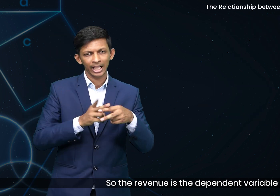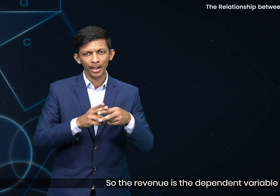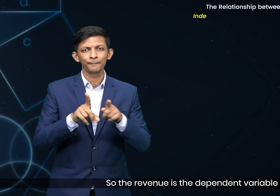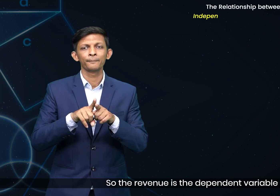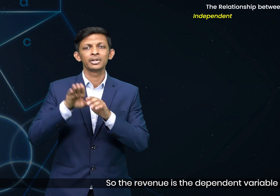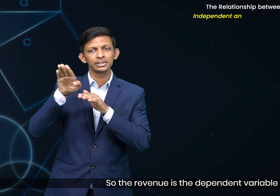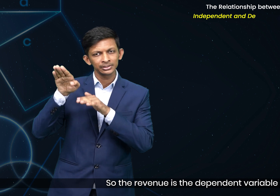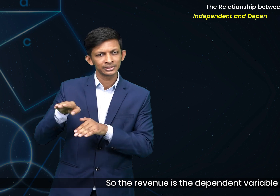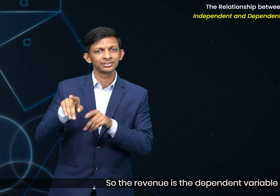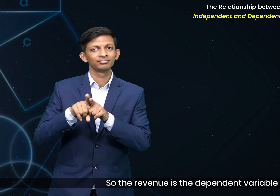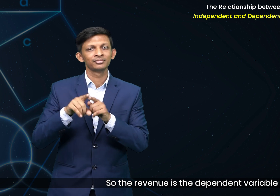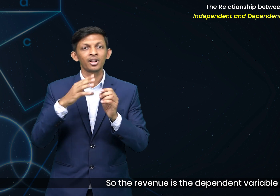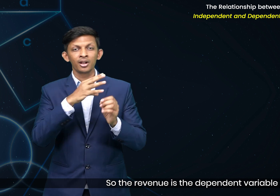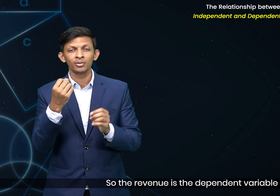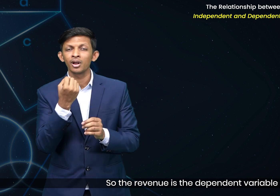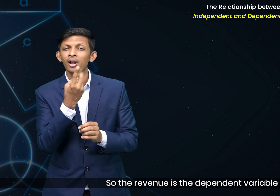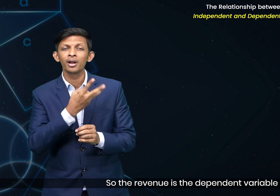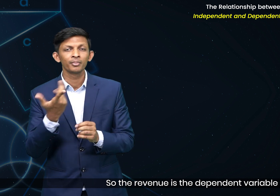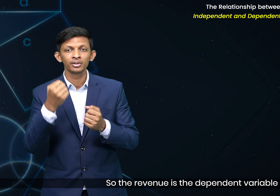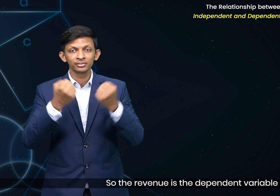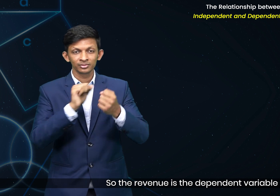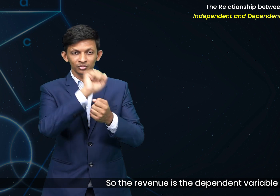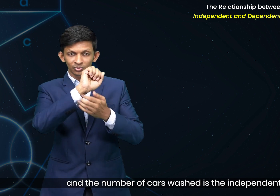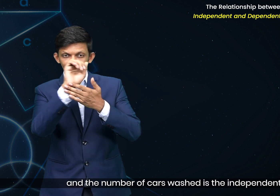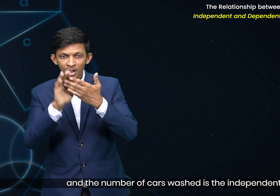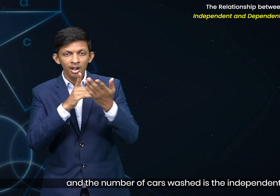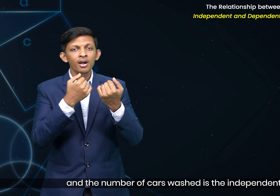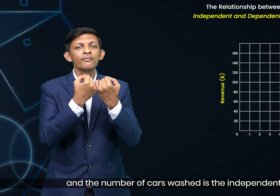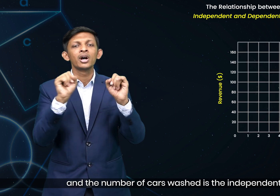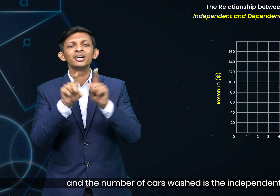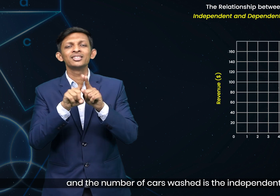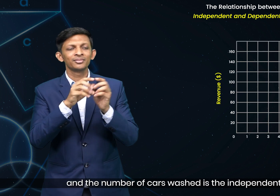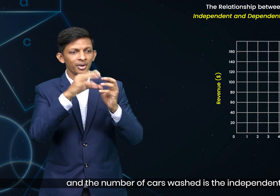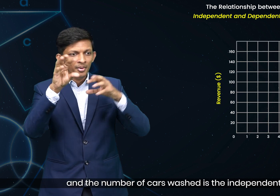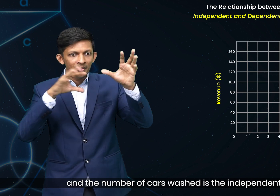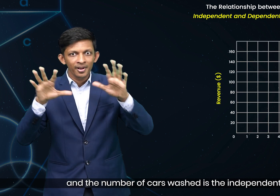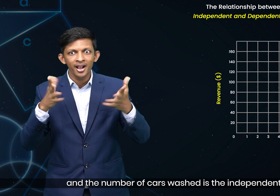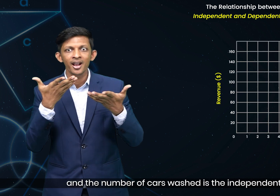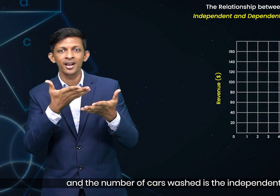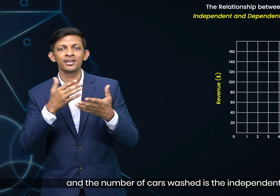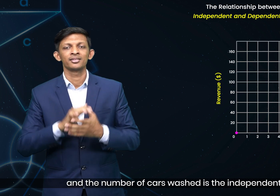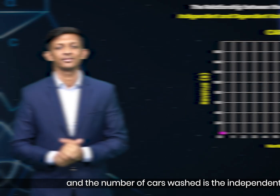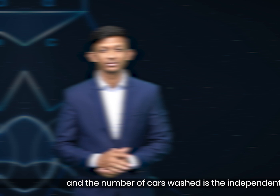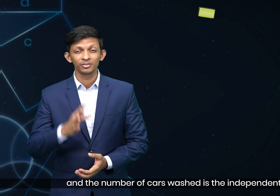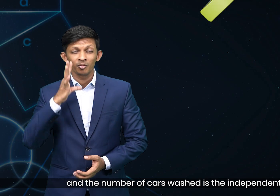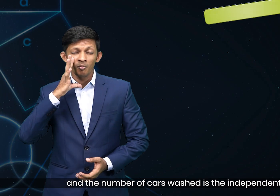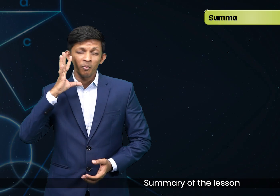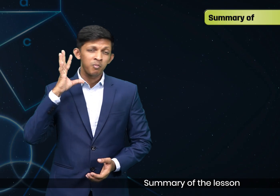So, the revenue is the dependent variable and the number of cars washed is the independent variable. Summary